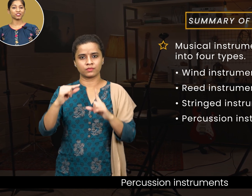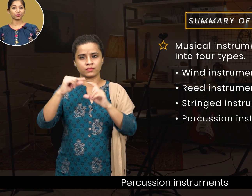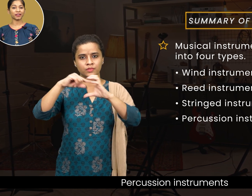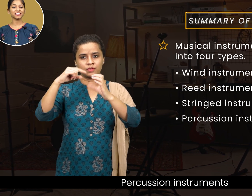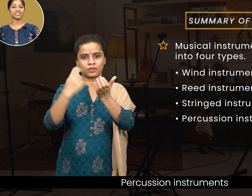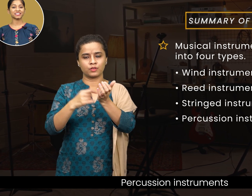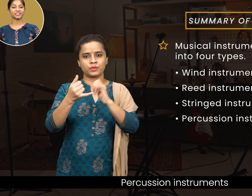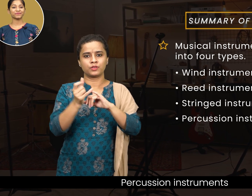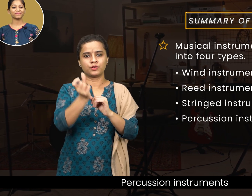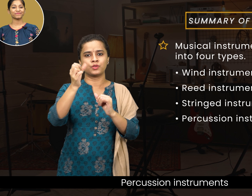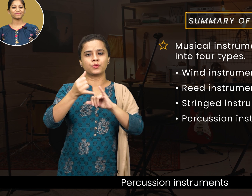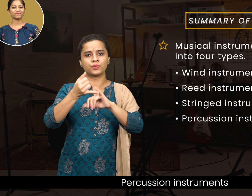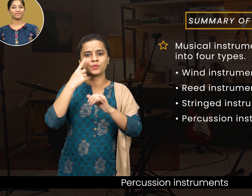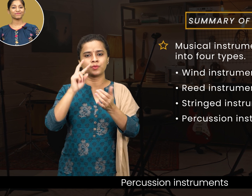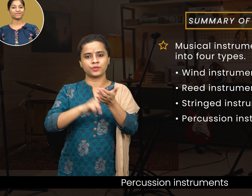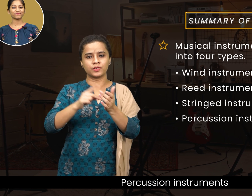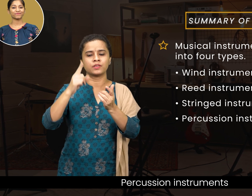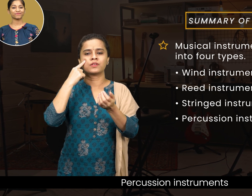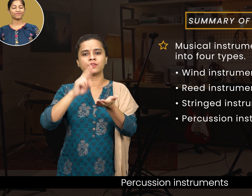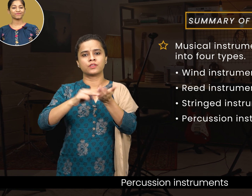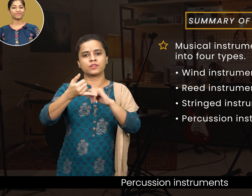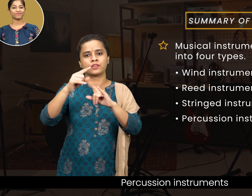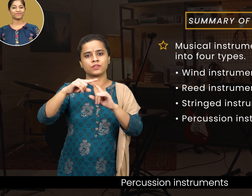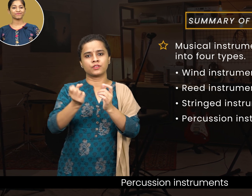percussion instruments,